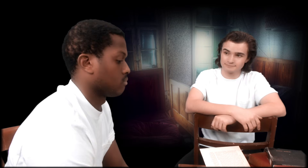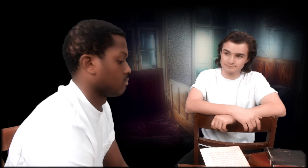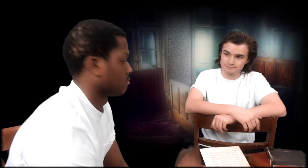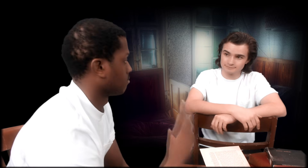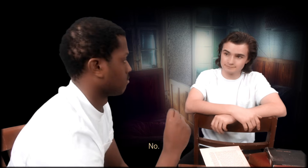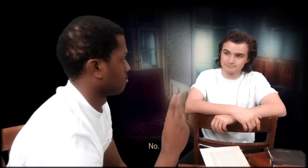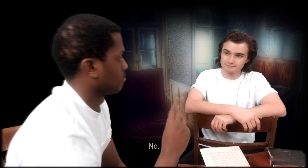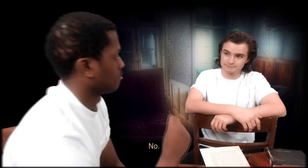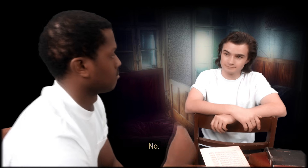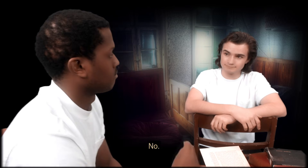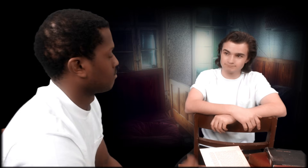Nope.